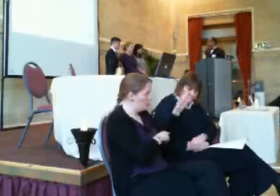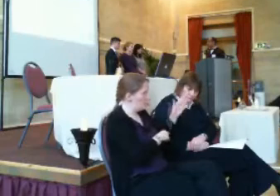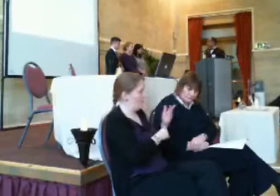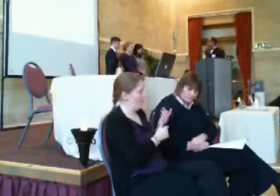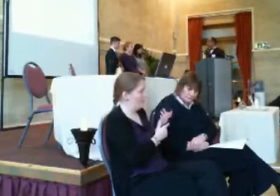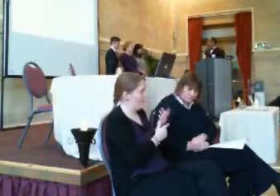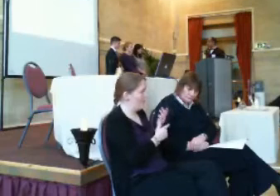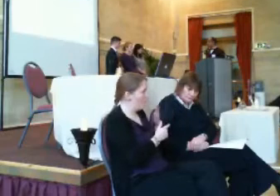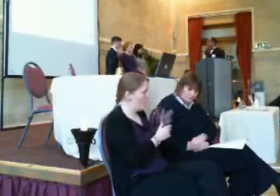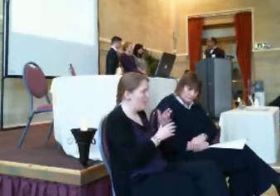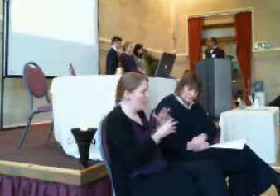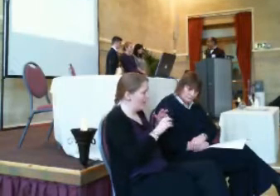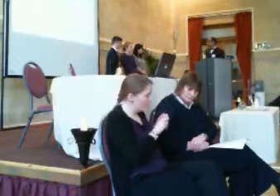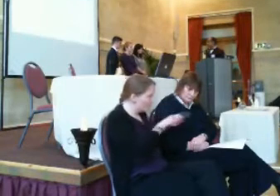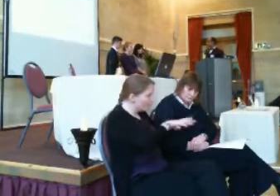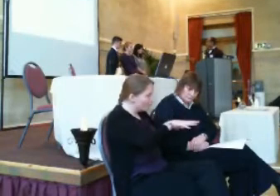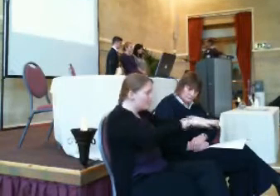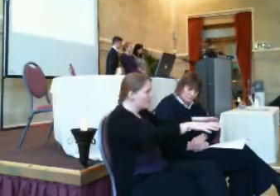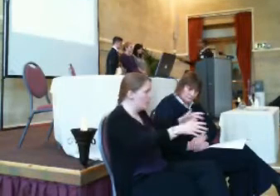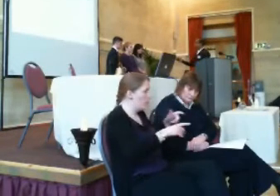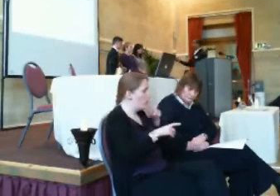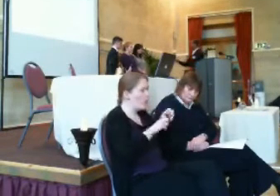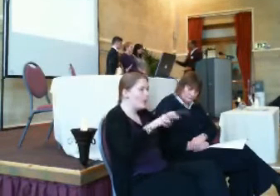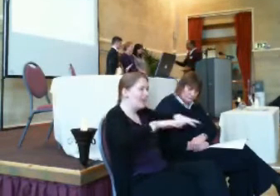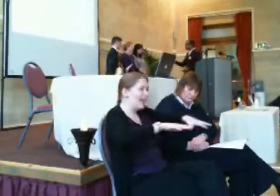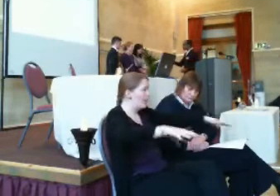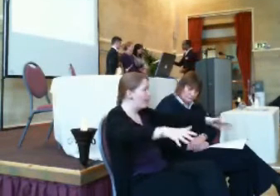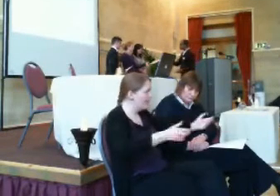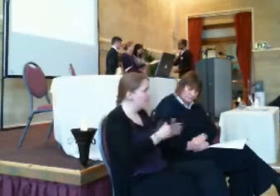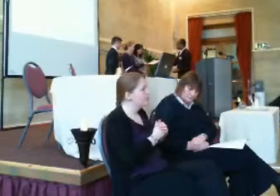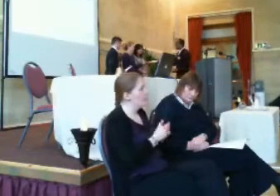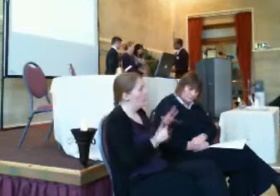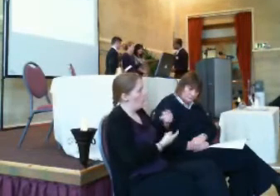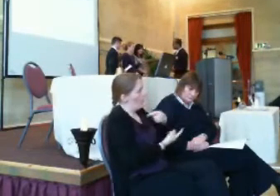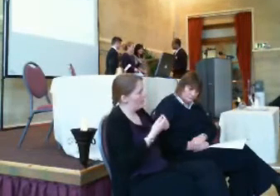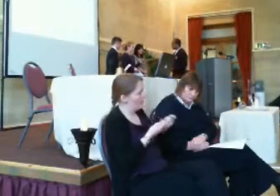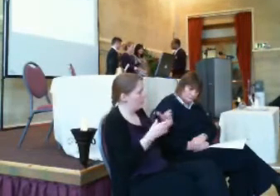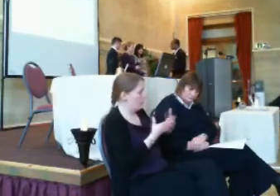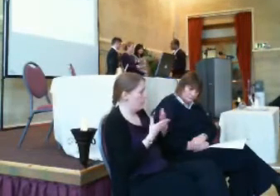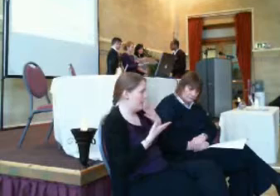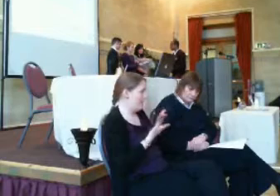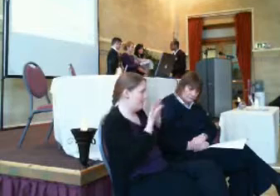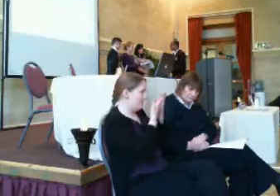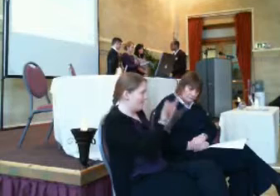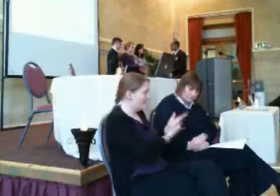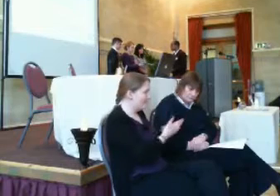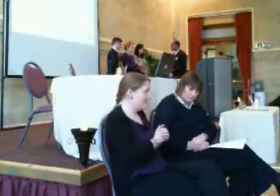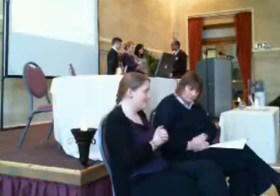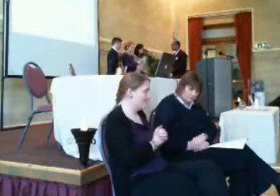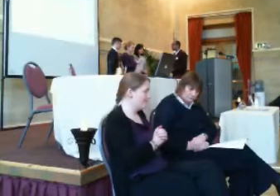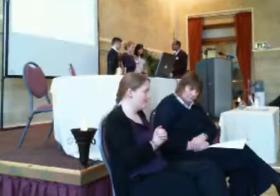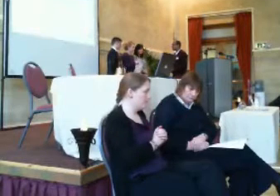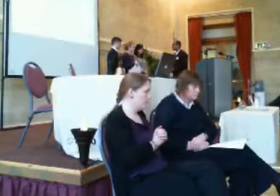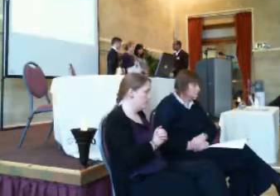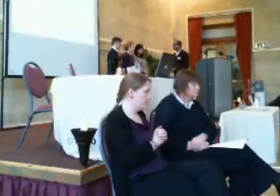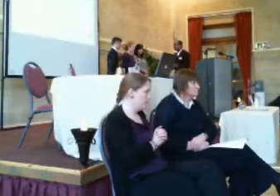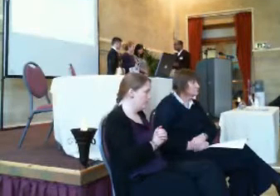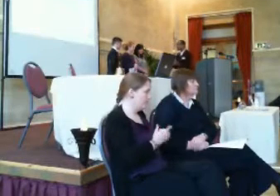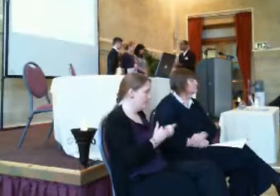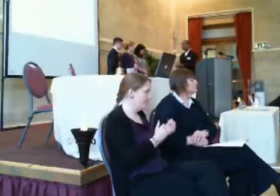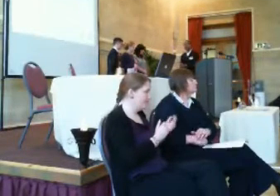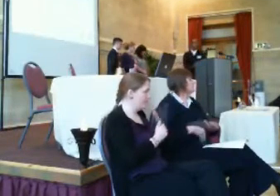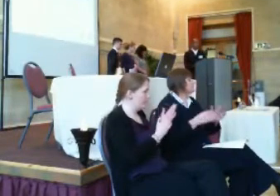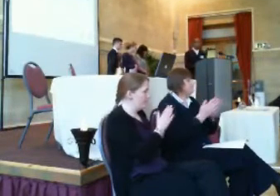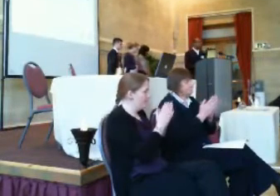we try to spread the word here as well. On behalf of the steering group, please do take that. Please pass it on to your colleagues at school. Thank